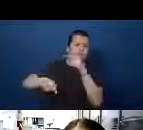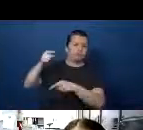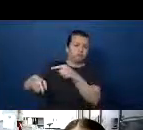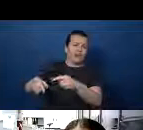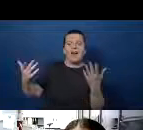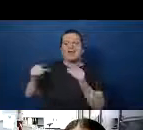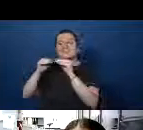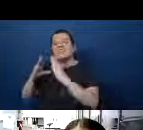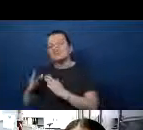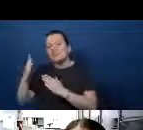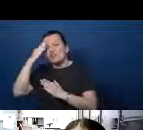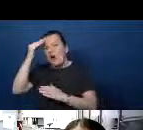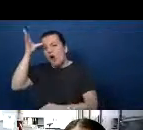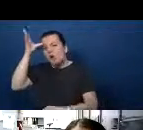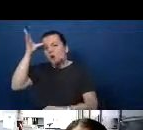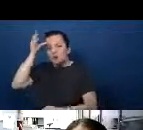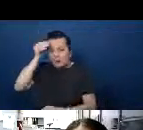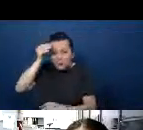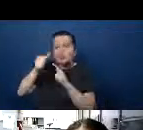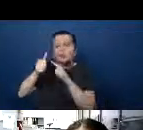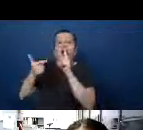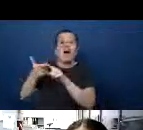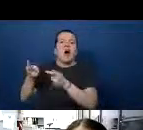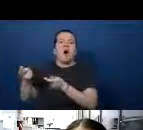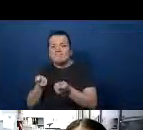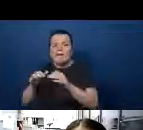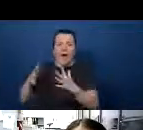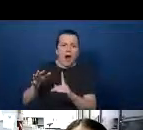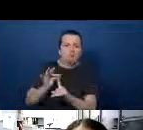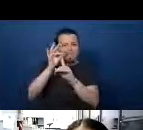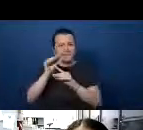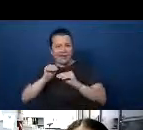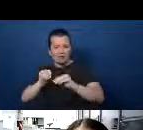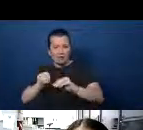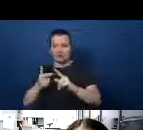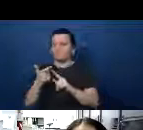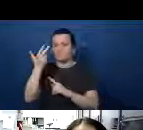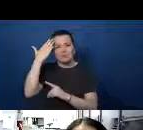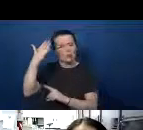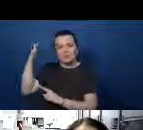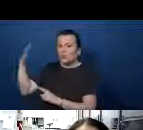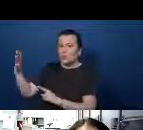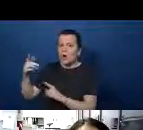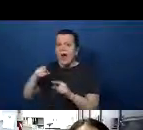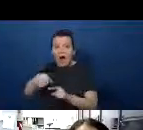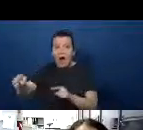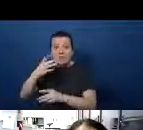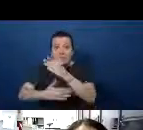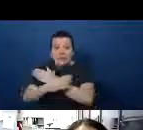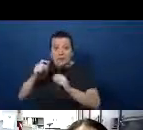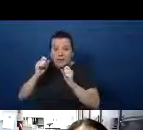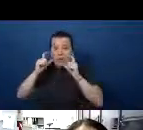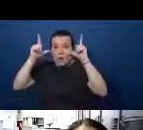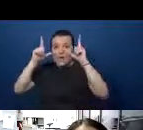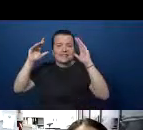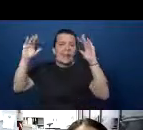and experiences in handling special education needs, and the lack of public awareness of disability. Next